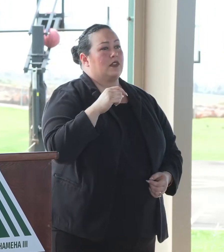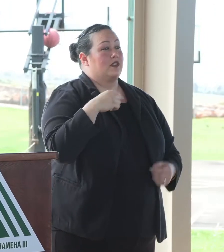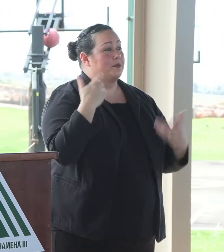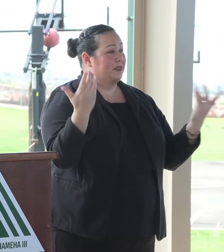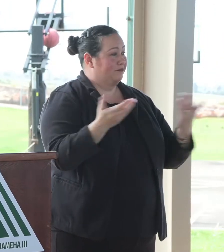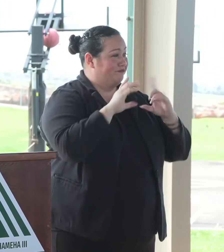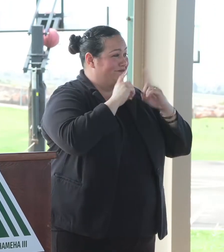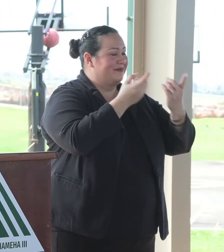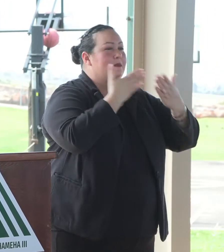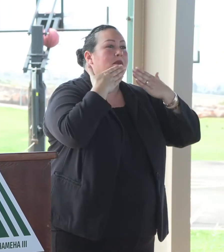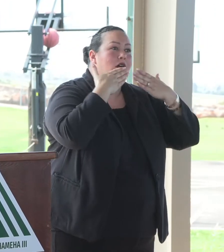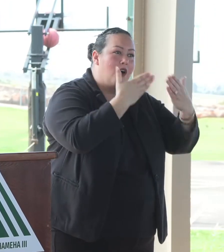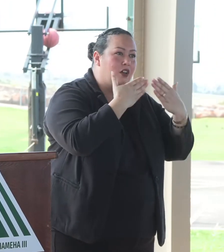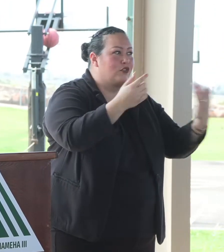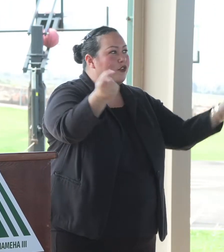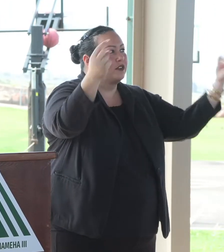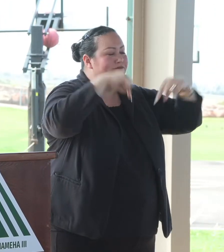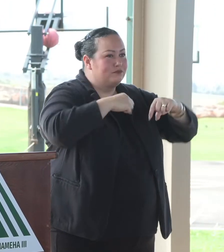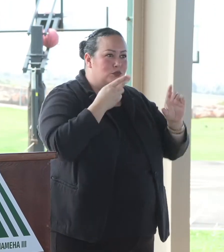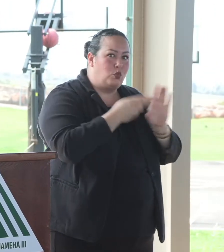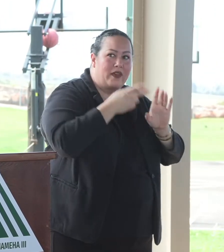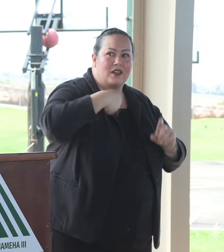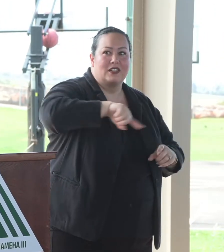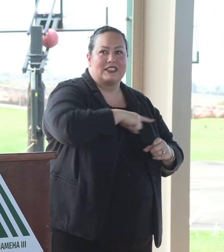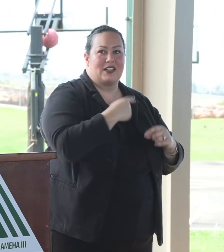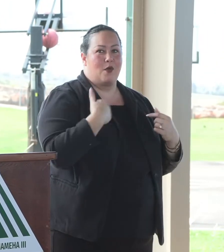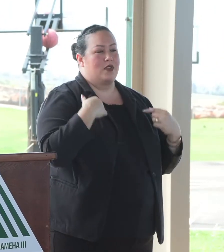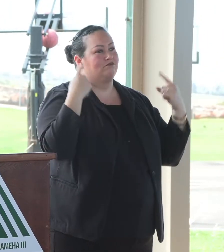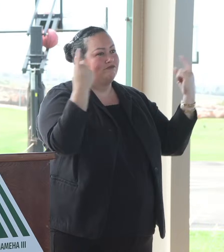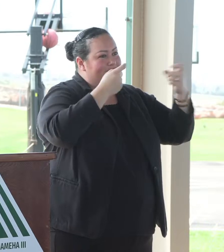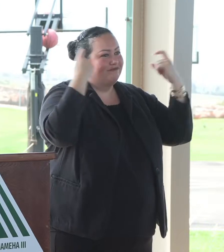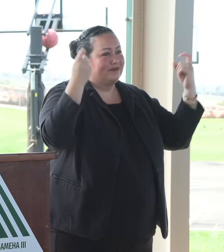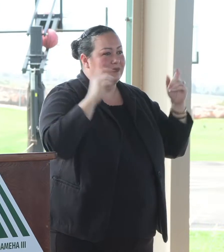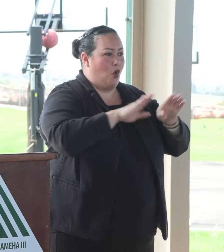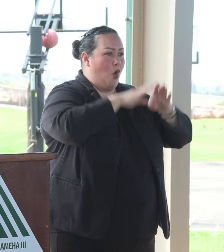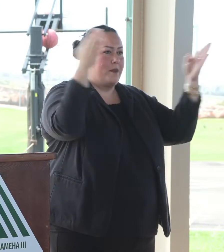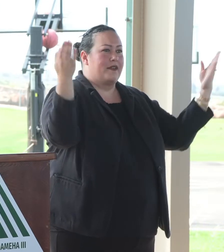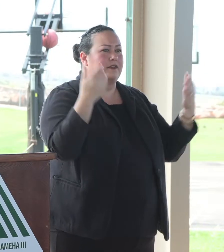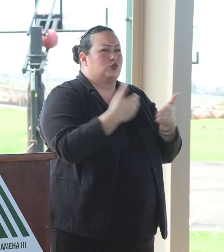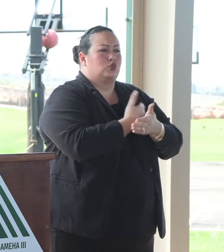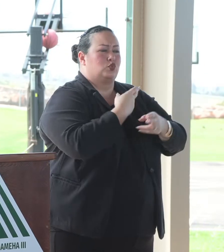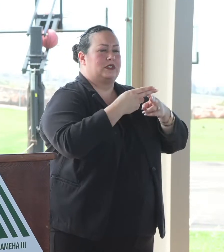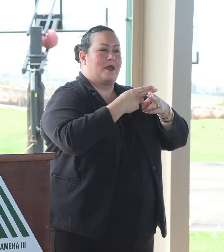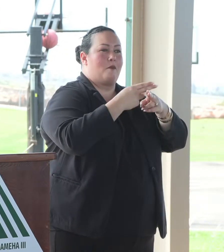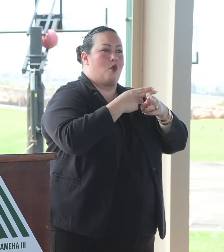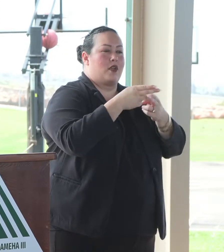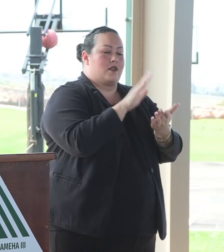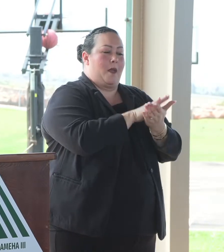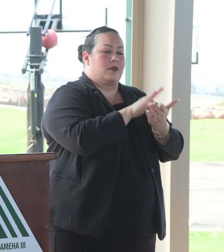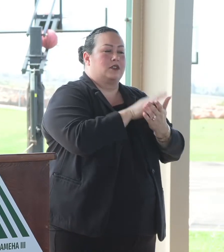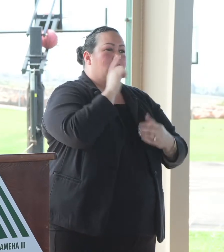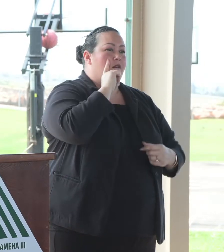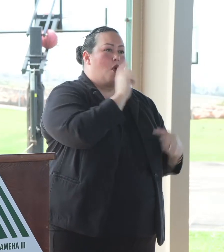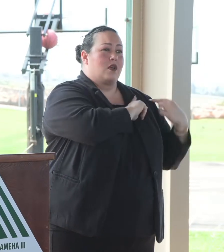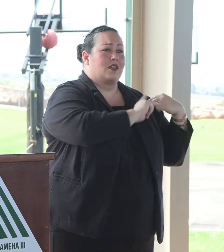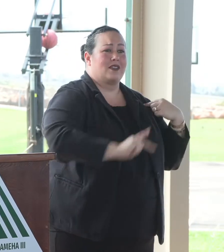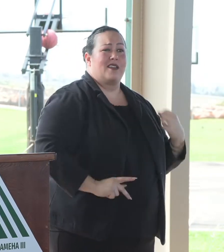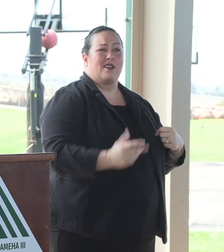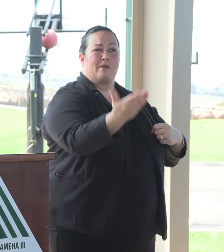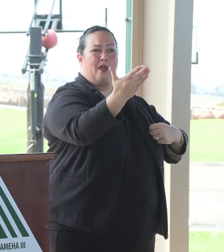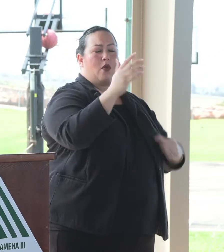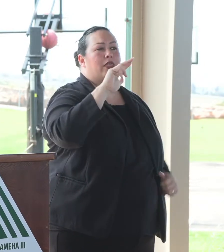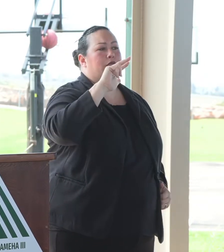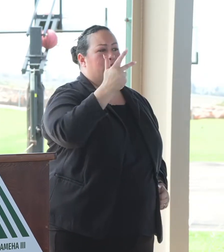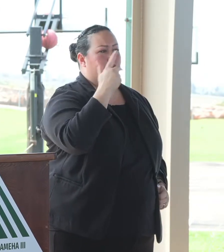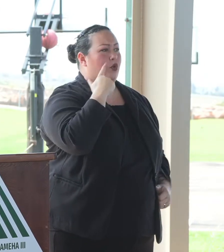mahalo for joining us here today as we mark the opening of our new temporary campus for King Kamehameha III Elementary